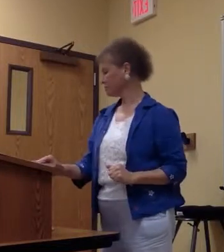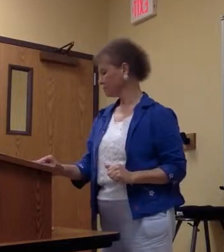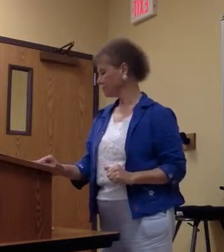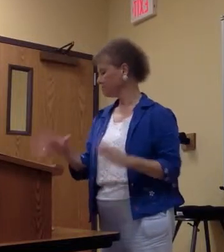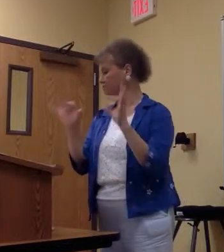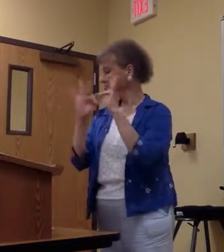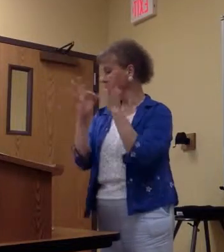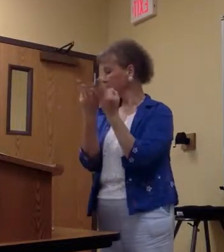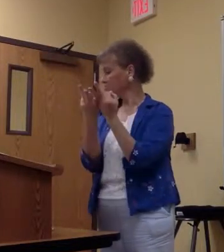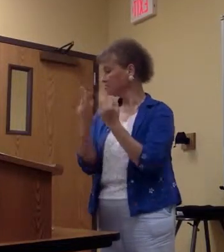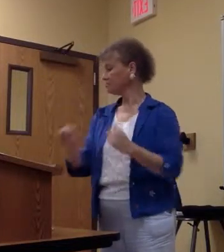Family.